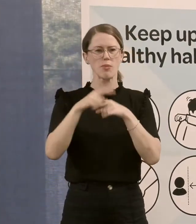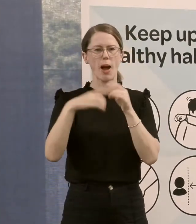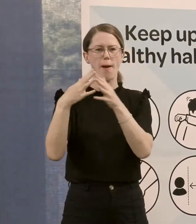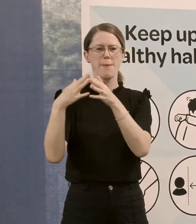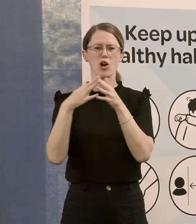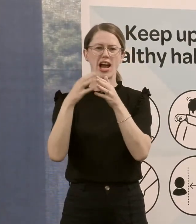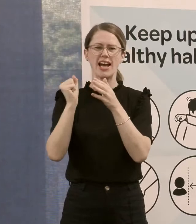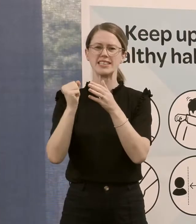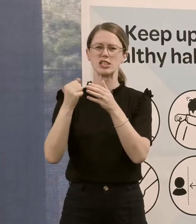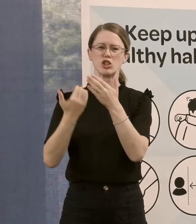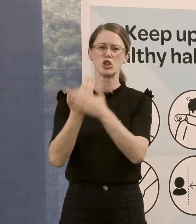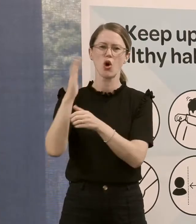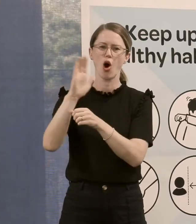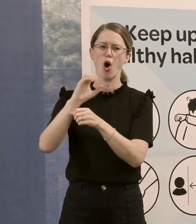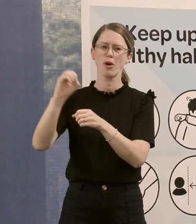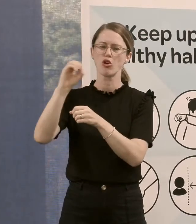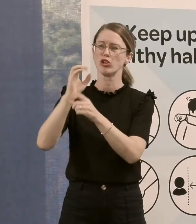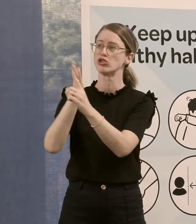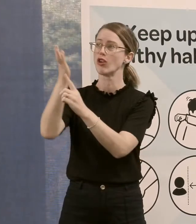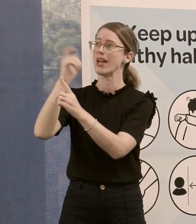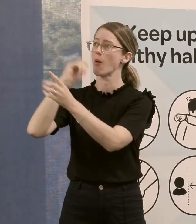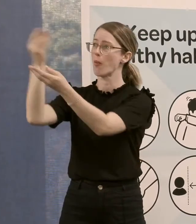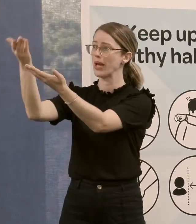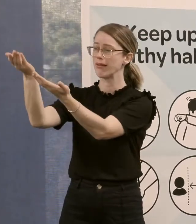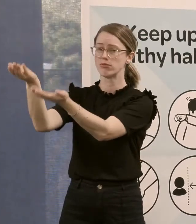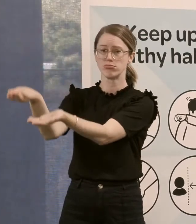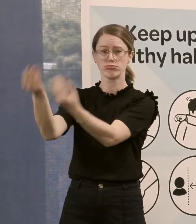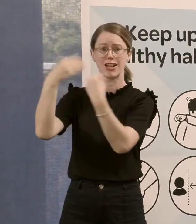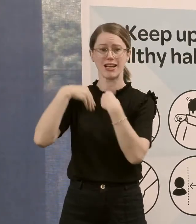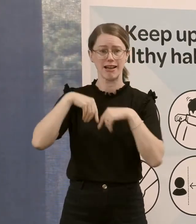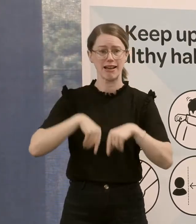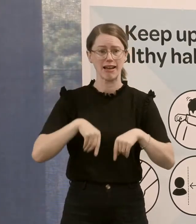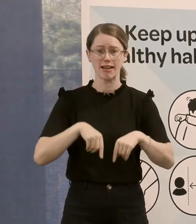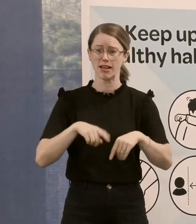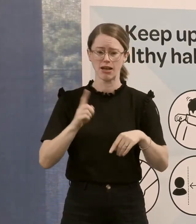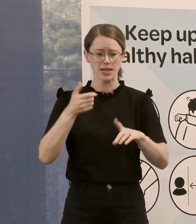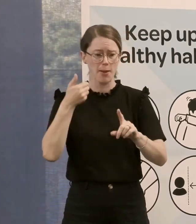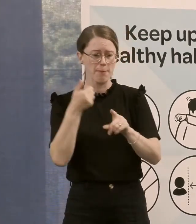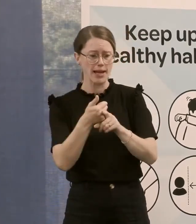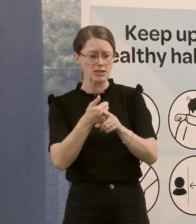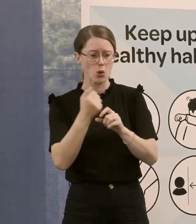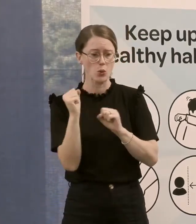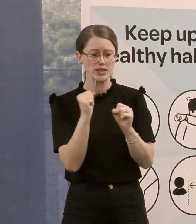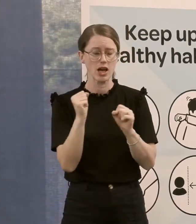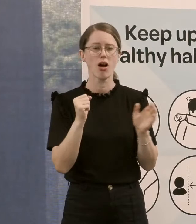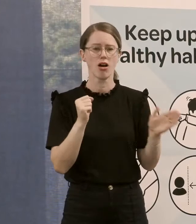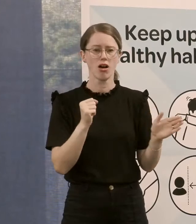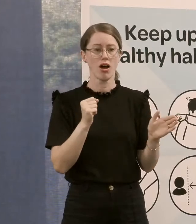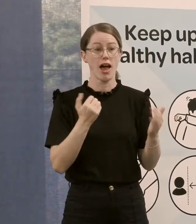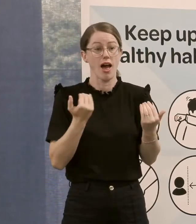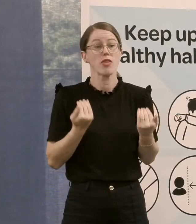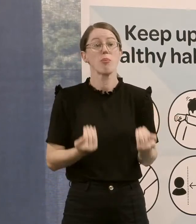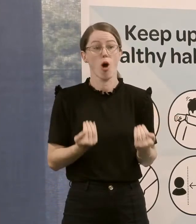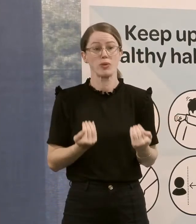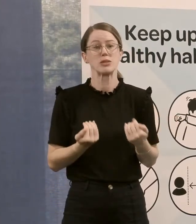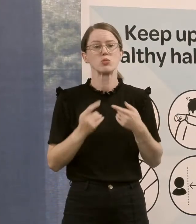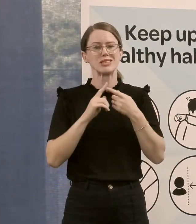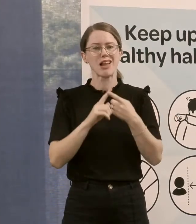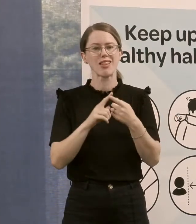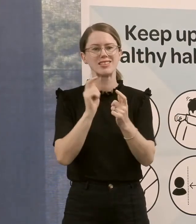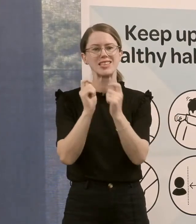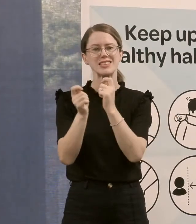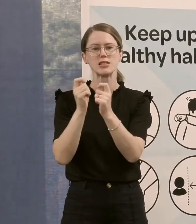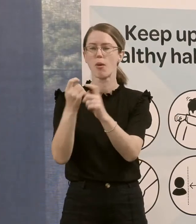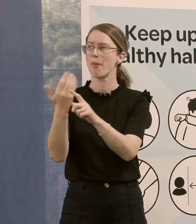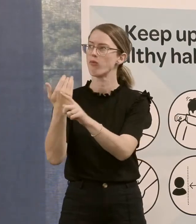come here with no pre-departure testing. How is that affecting the modelling? Well, of course, we still do have pre-departure testing at the moment,